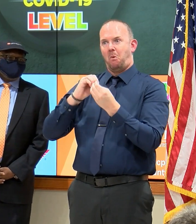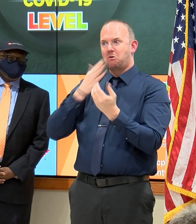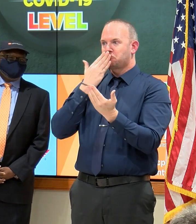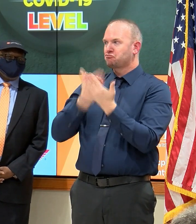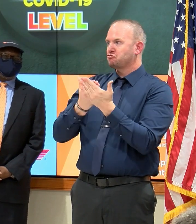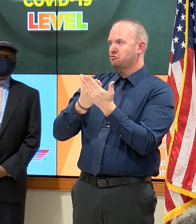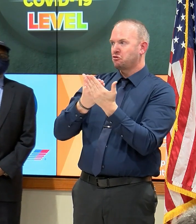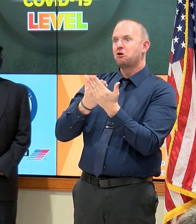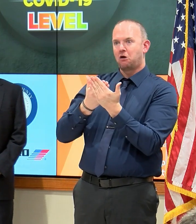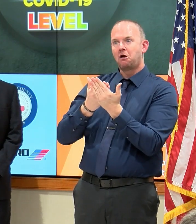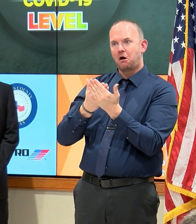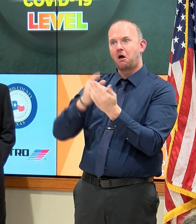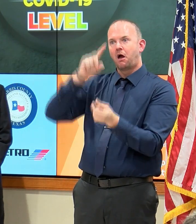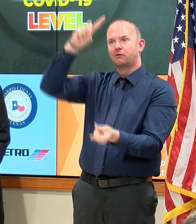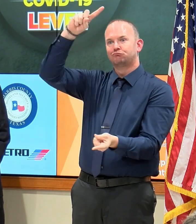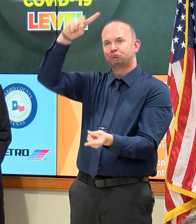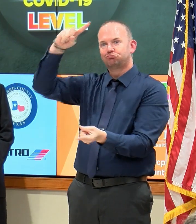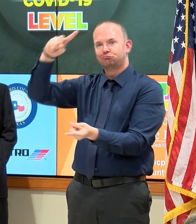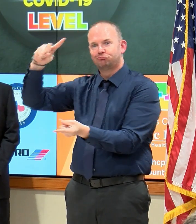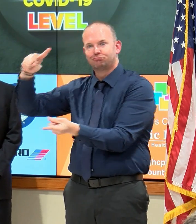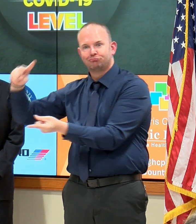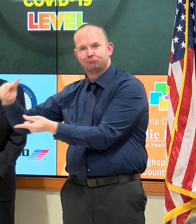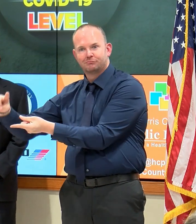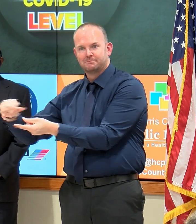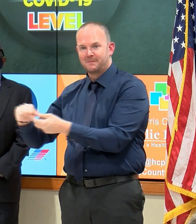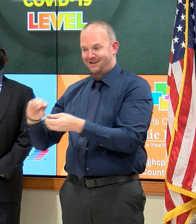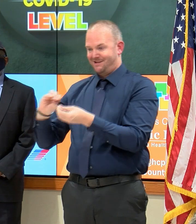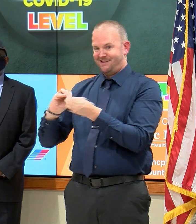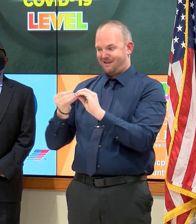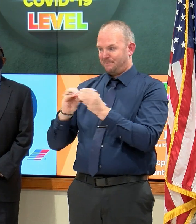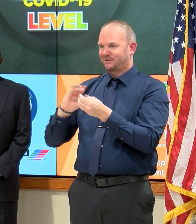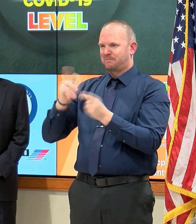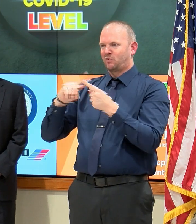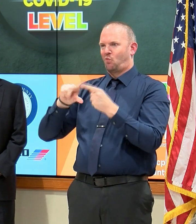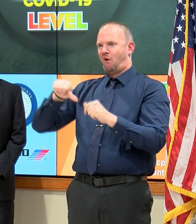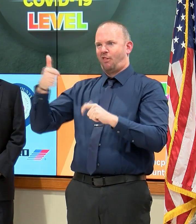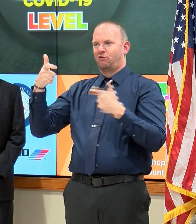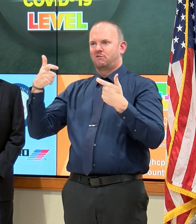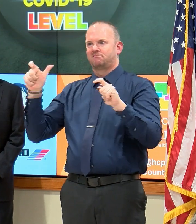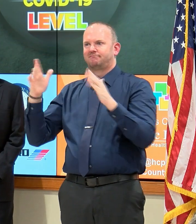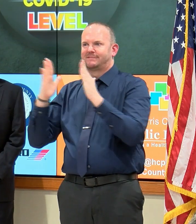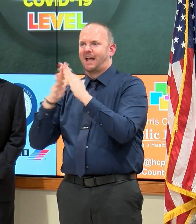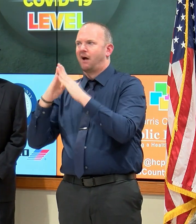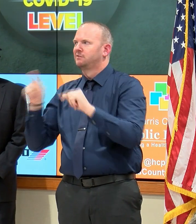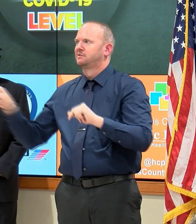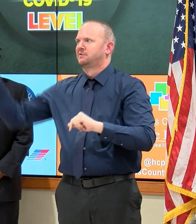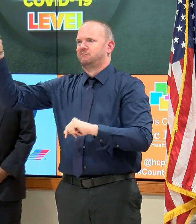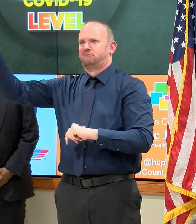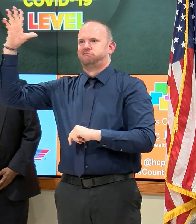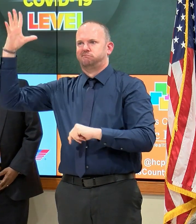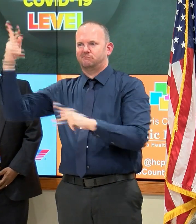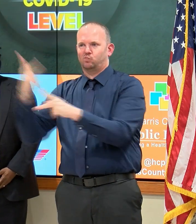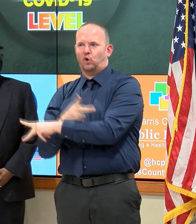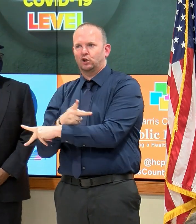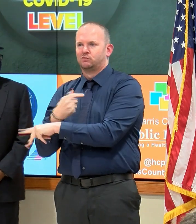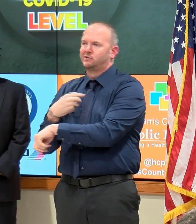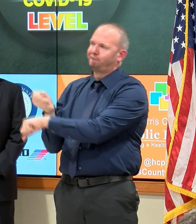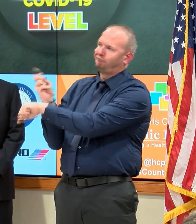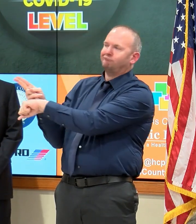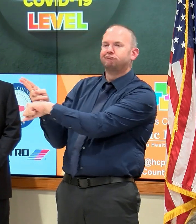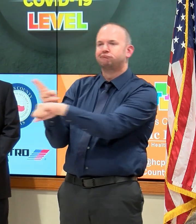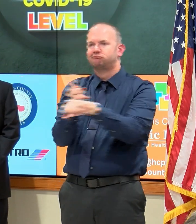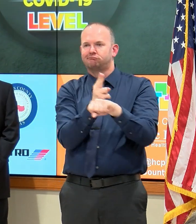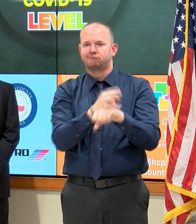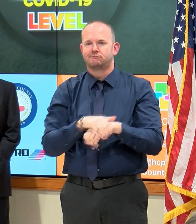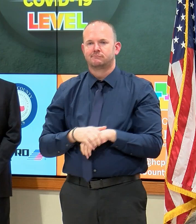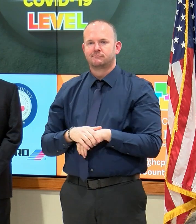other jurisdictions in the country, our numbers in Houston and Harris County were quite good, And